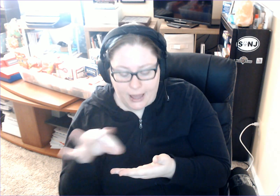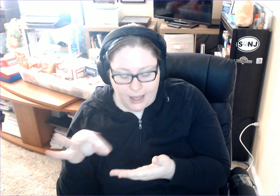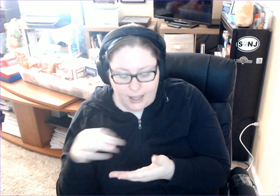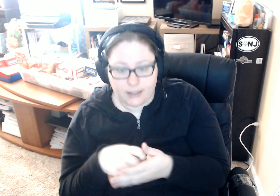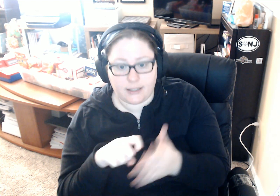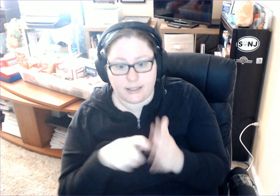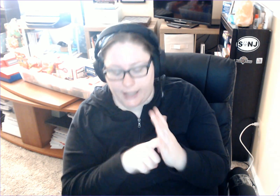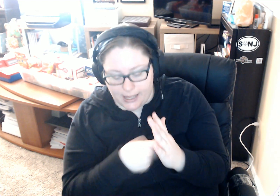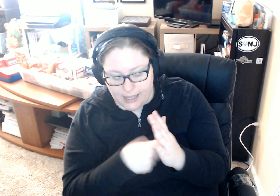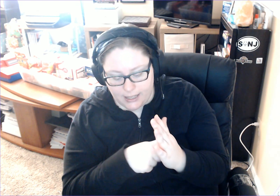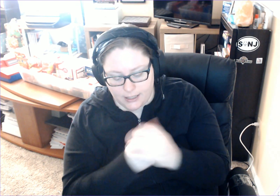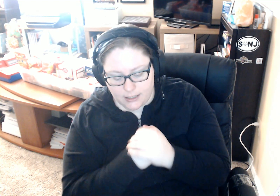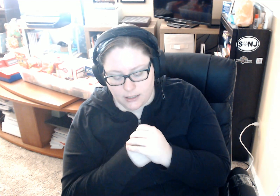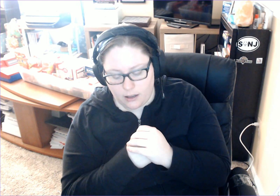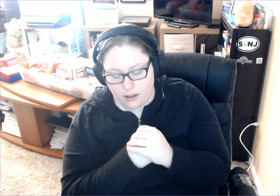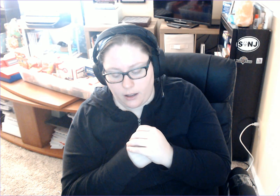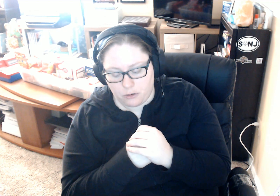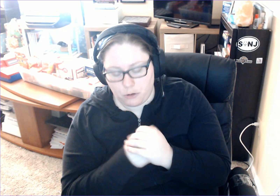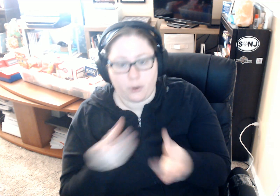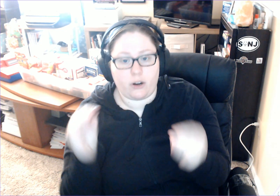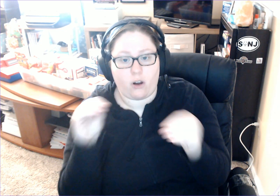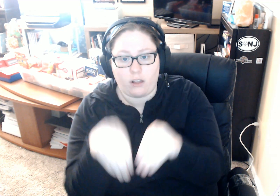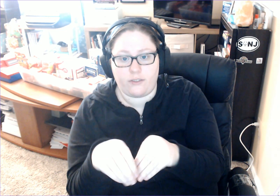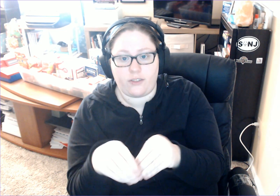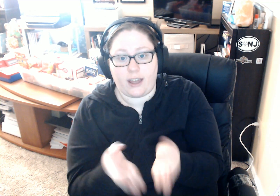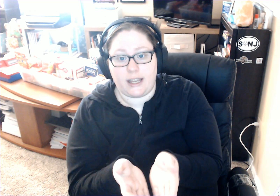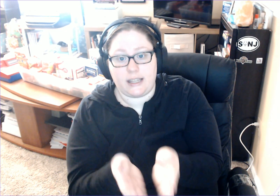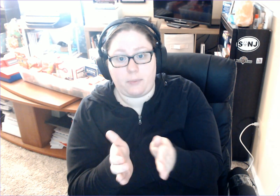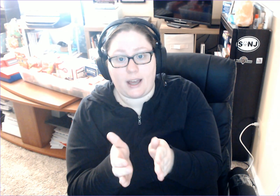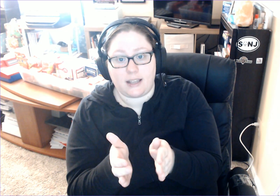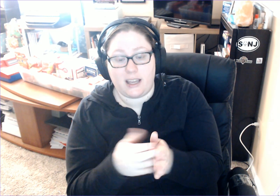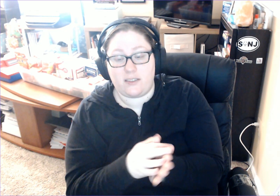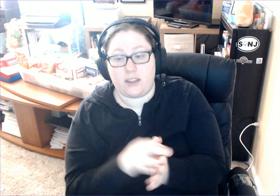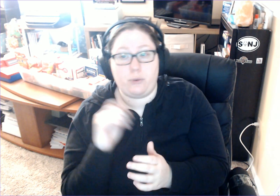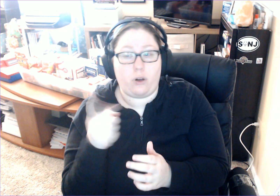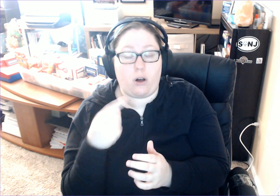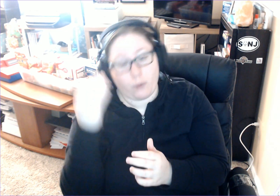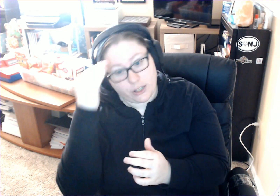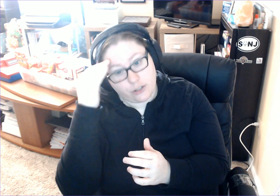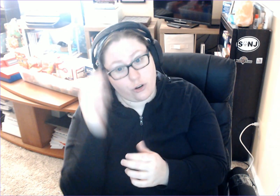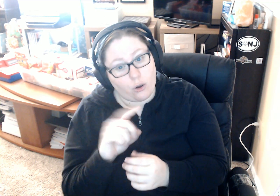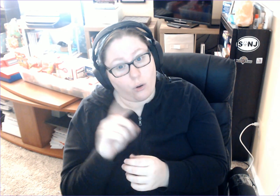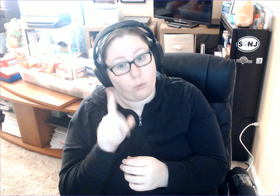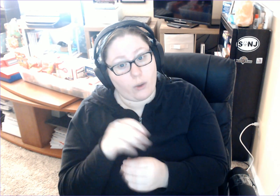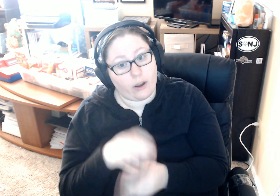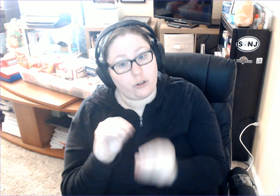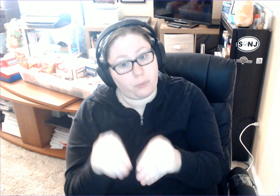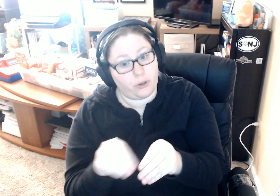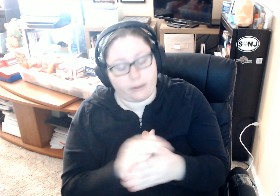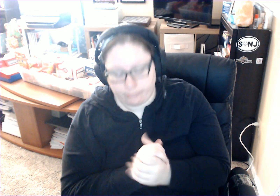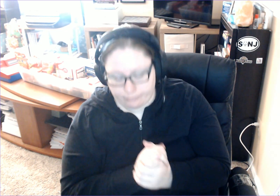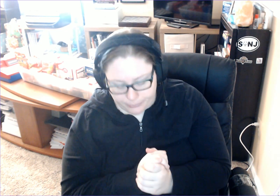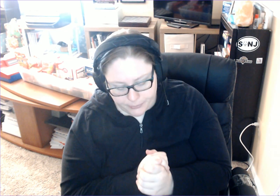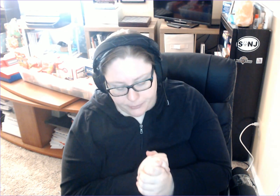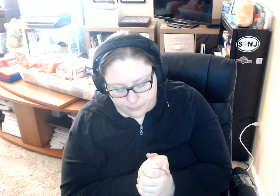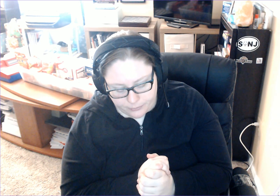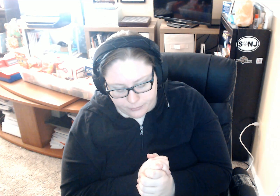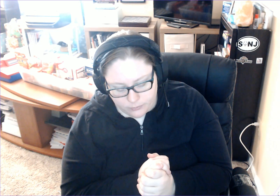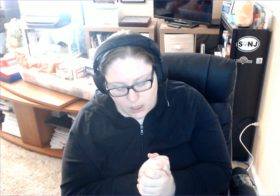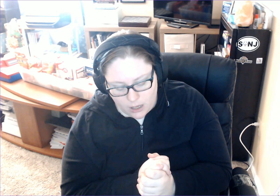pens, keys. You put all of that in the basket and then you will always know where you put it. Okay,